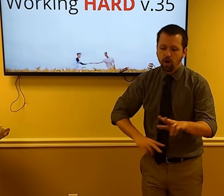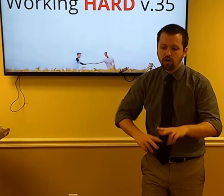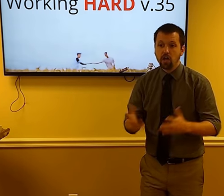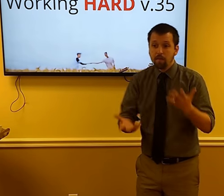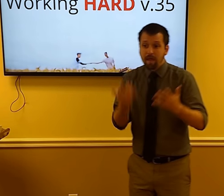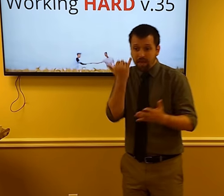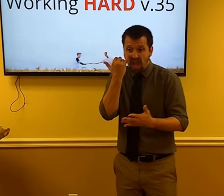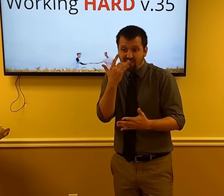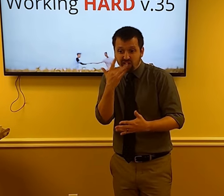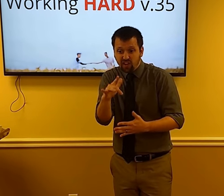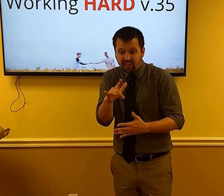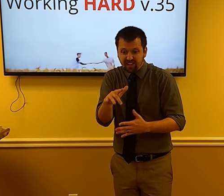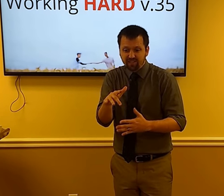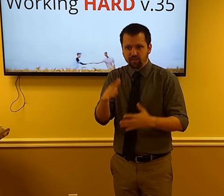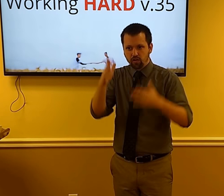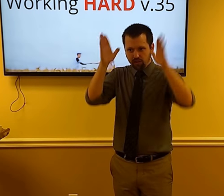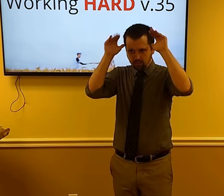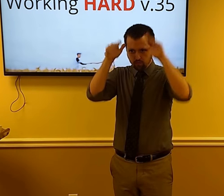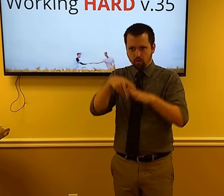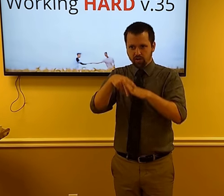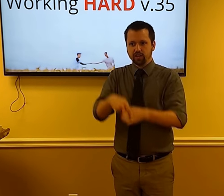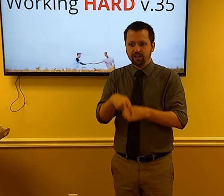Walk. Maybe if they're lucky, they rode a donkey.